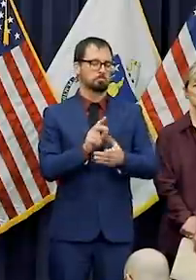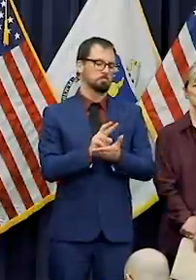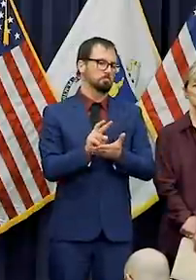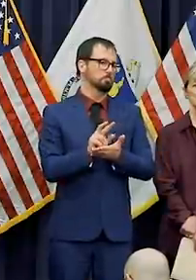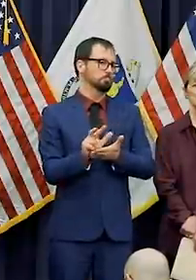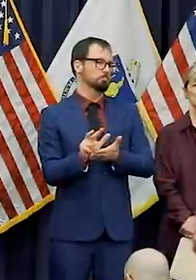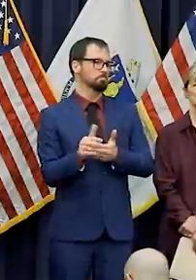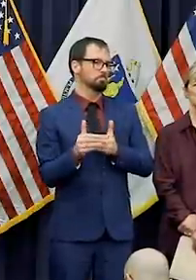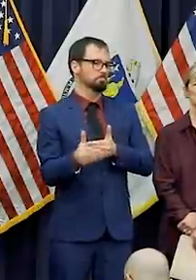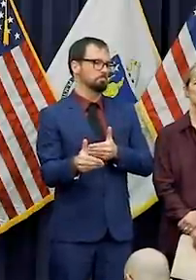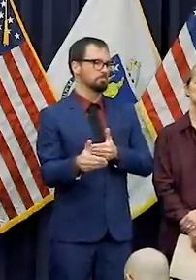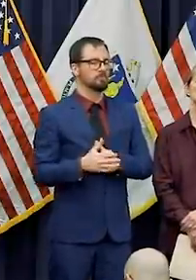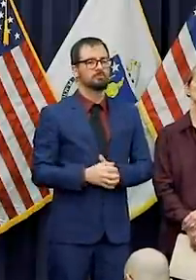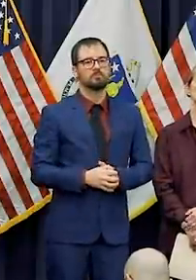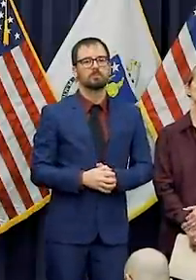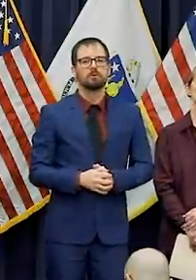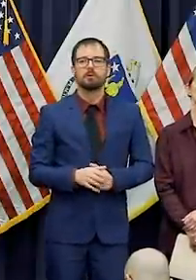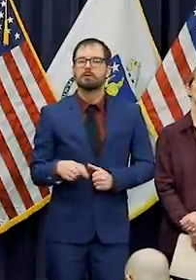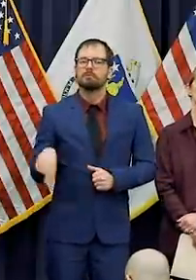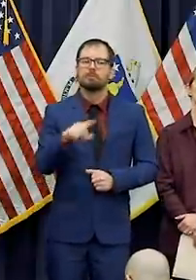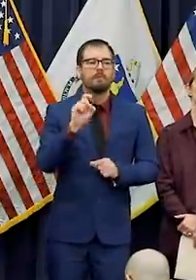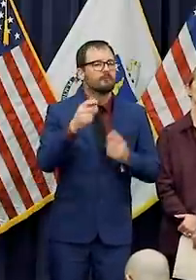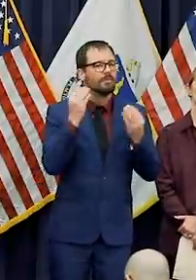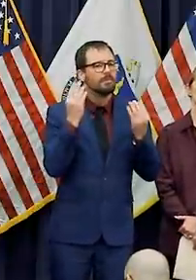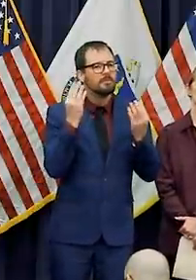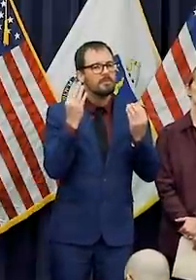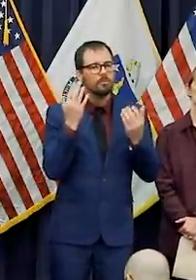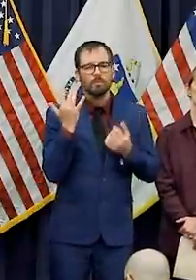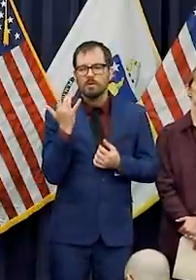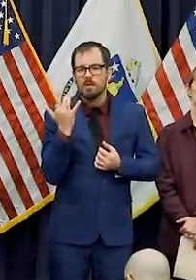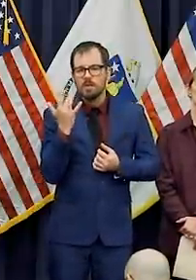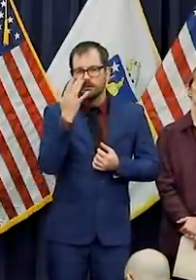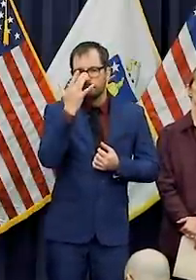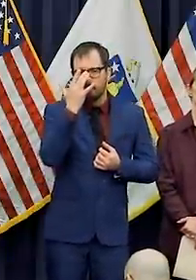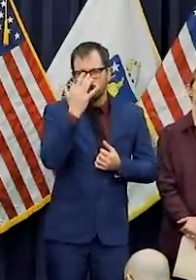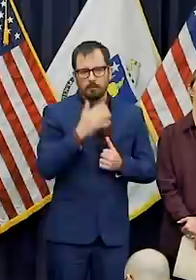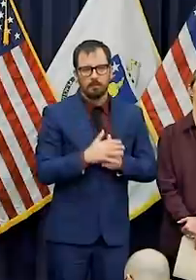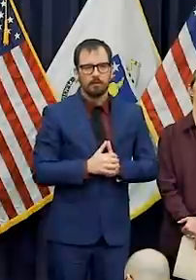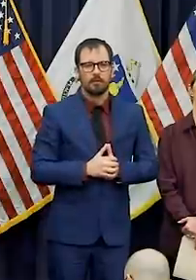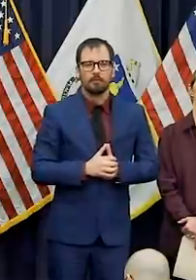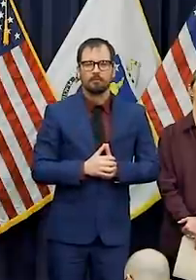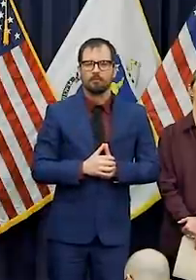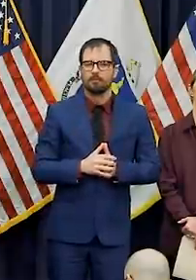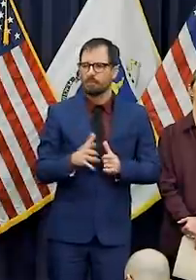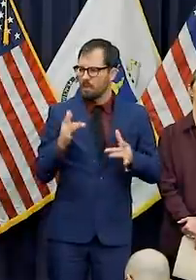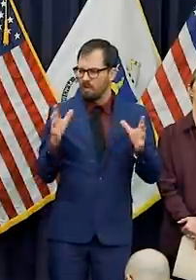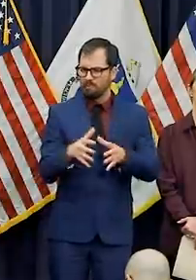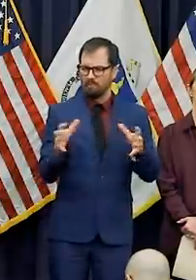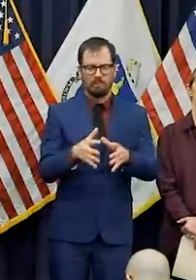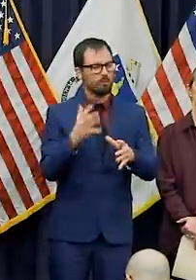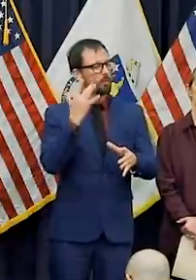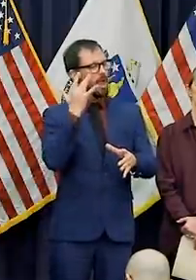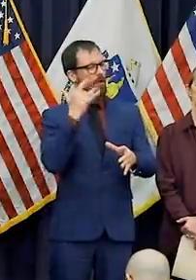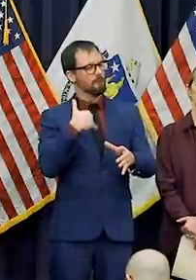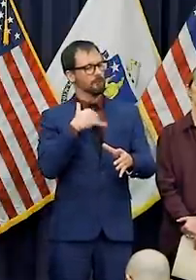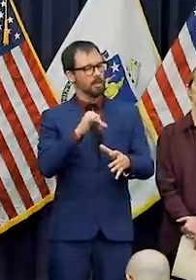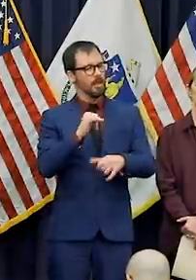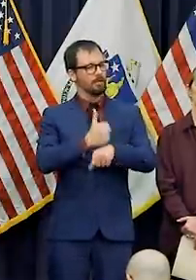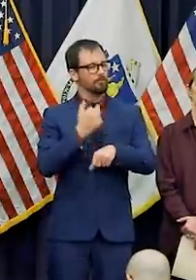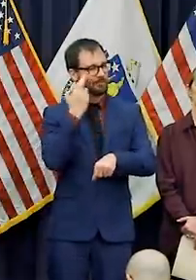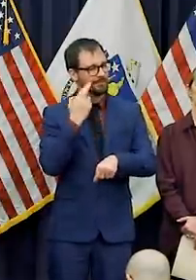why dispersing classes and school gatherings is necessary to help us mitigate the spread of COVID-19.